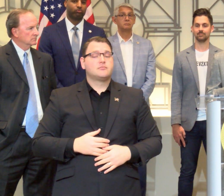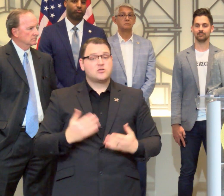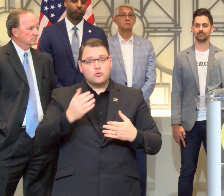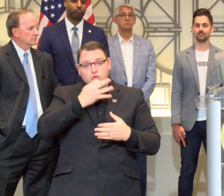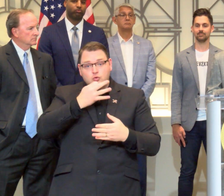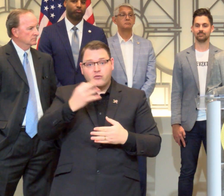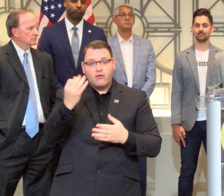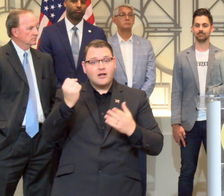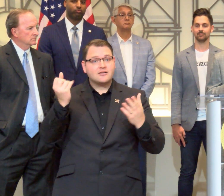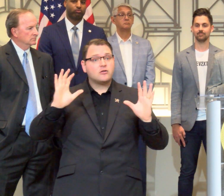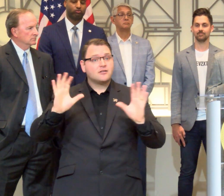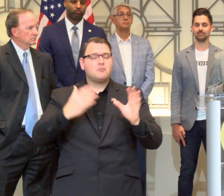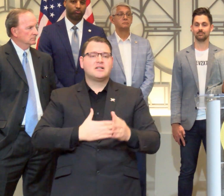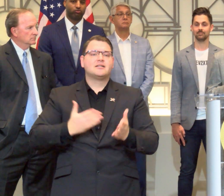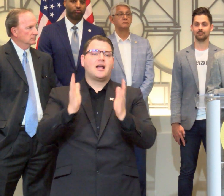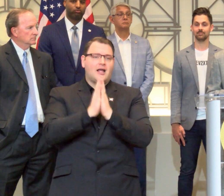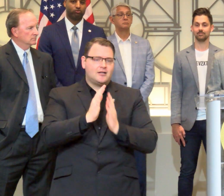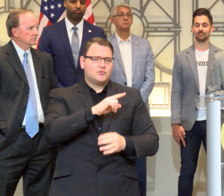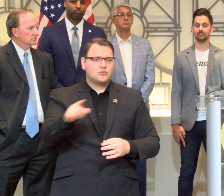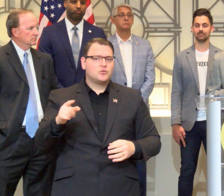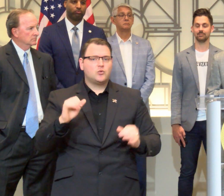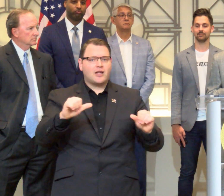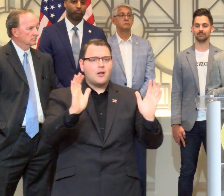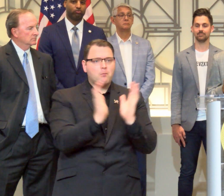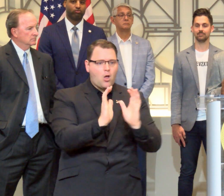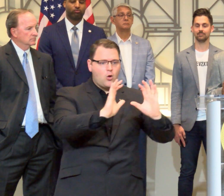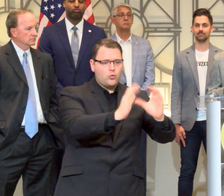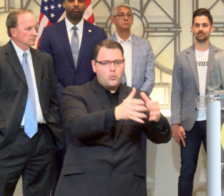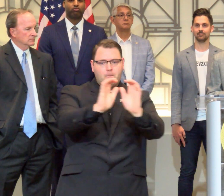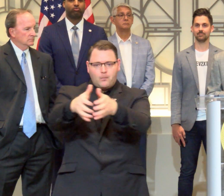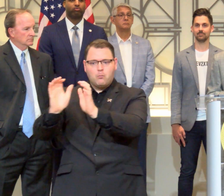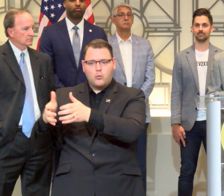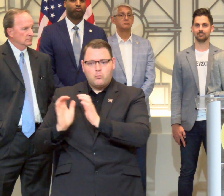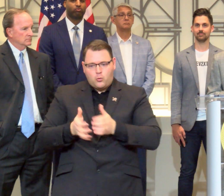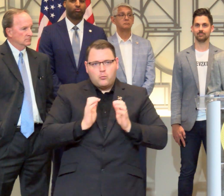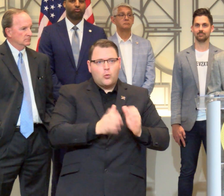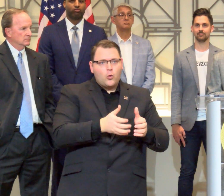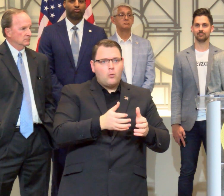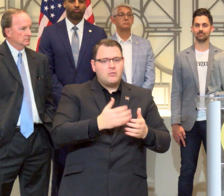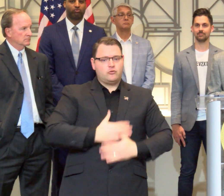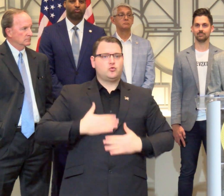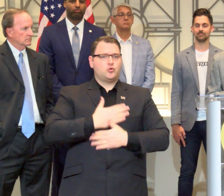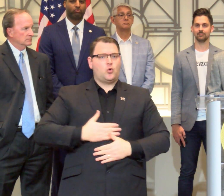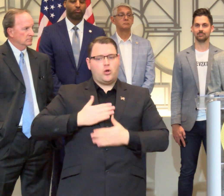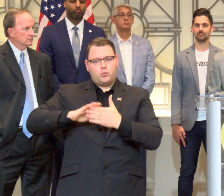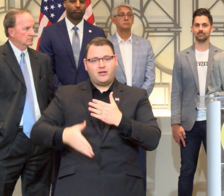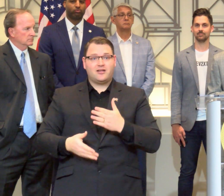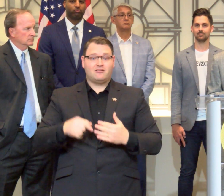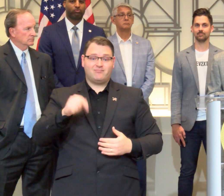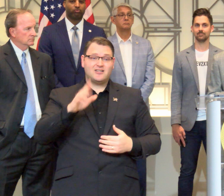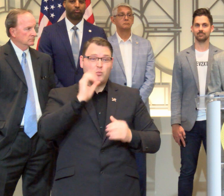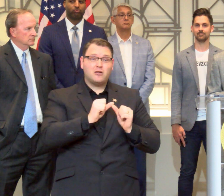enjoy yourselves in a small group in this new normal that will be with us for several weeks, if not